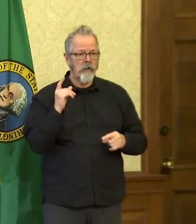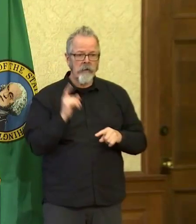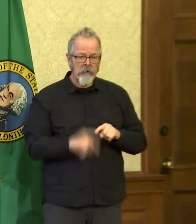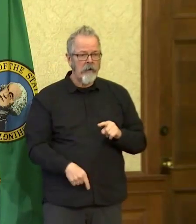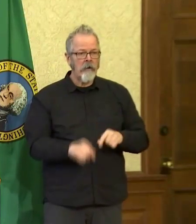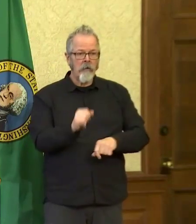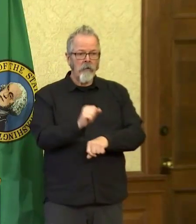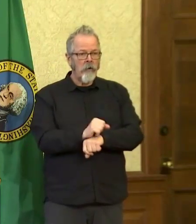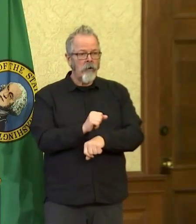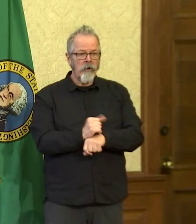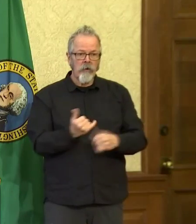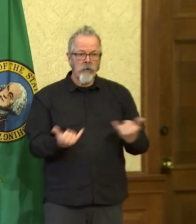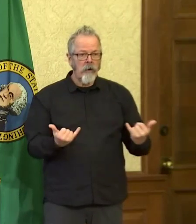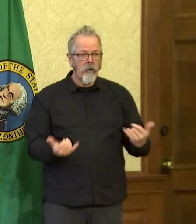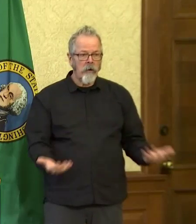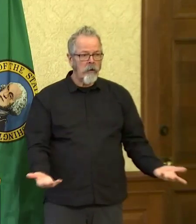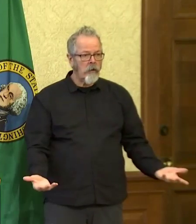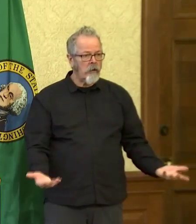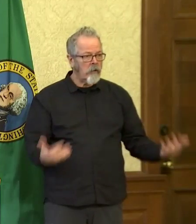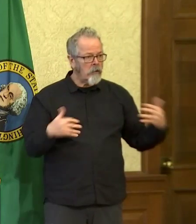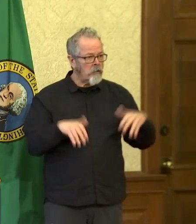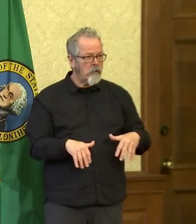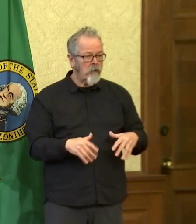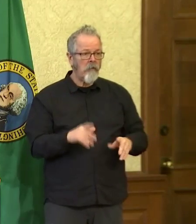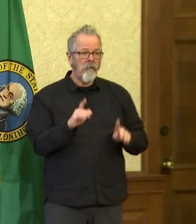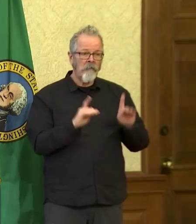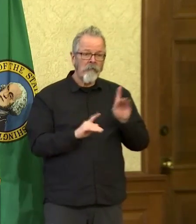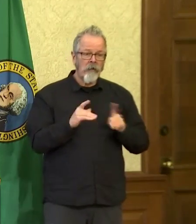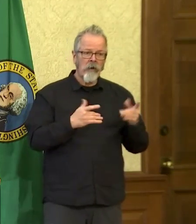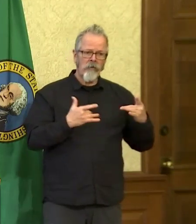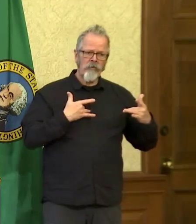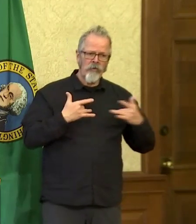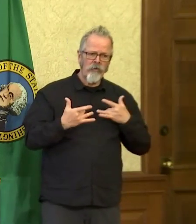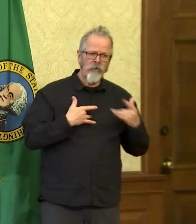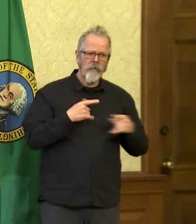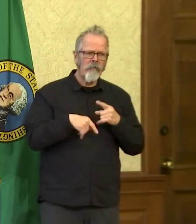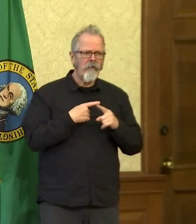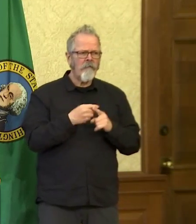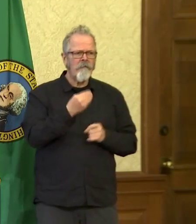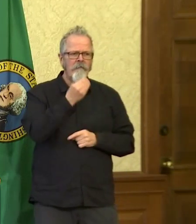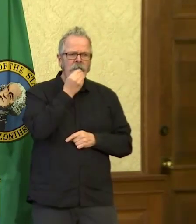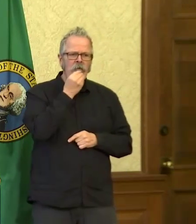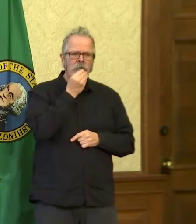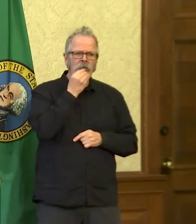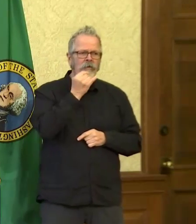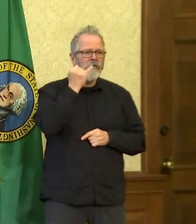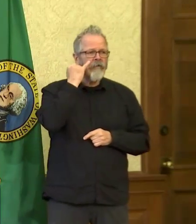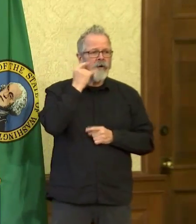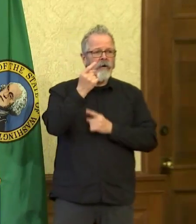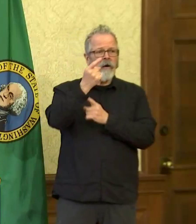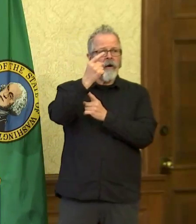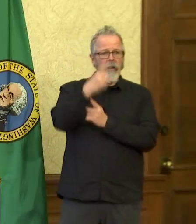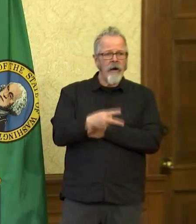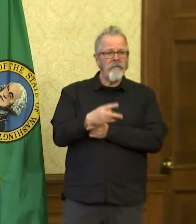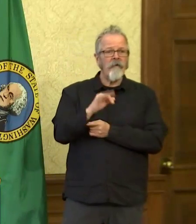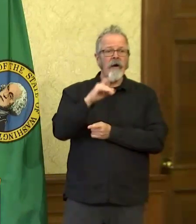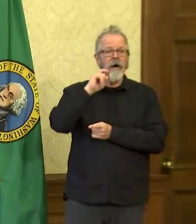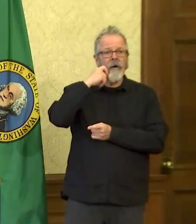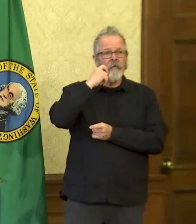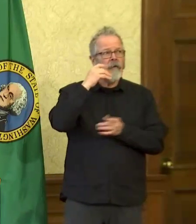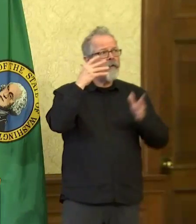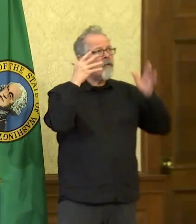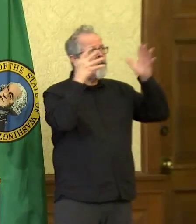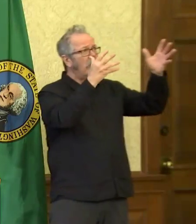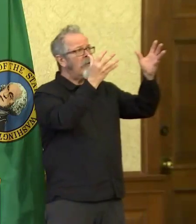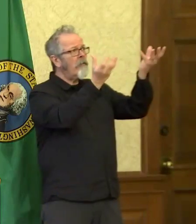moment on these proposed changes. Well, obviously, this is a challenge, It's a real